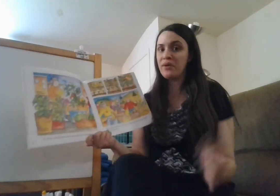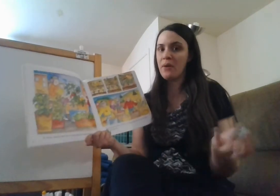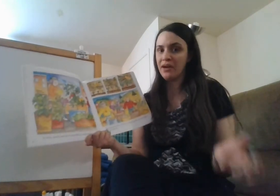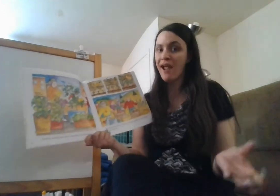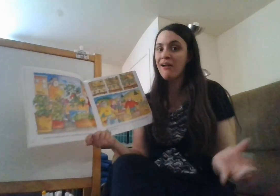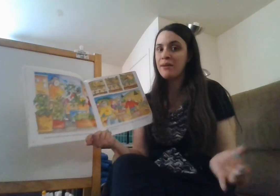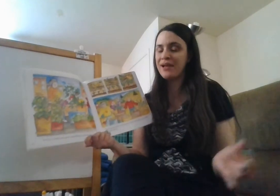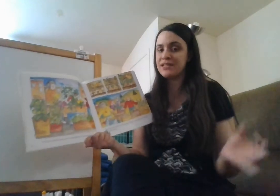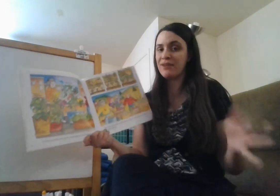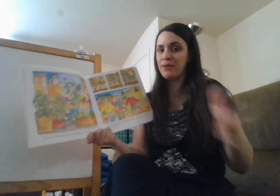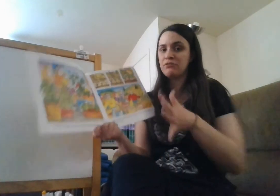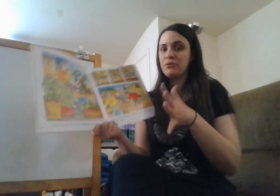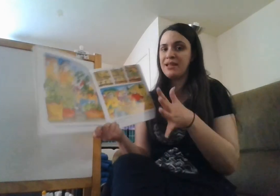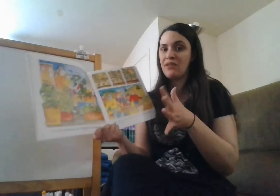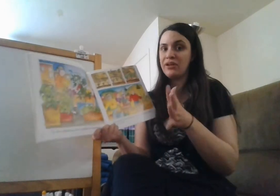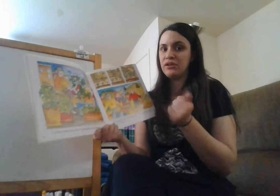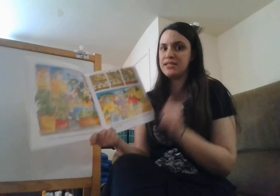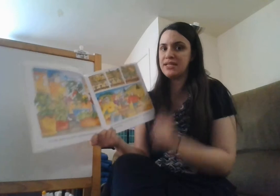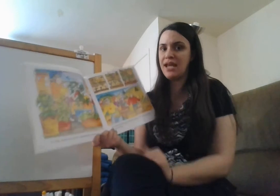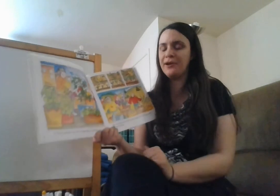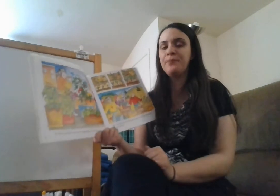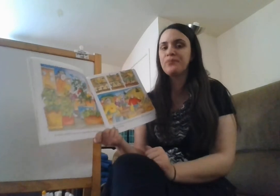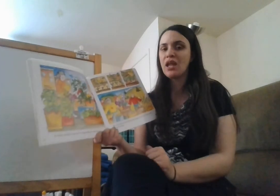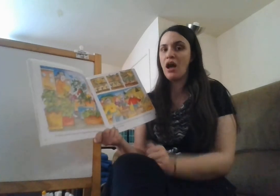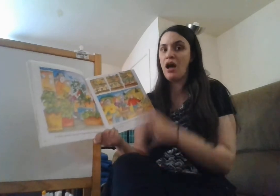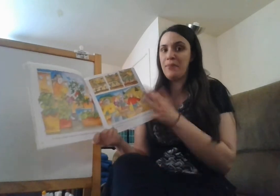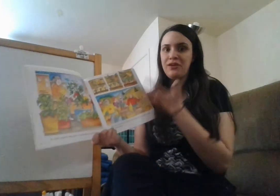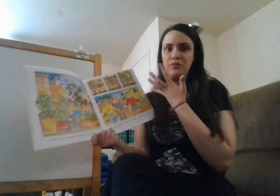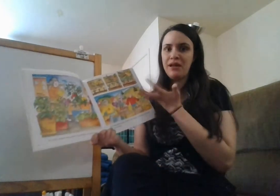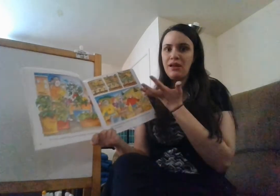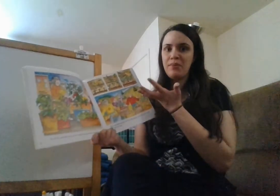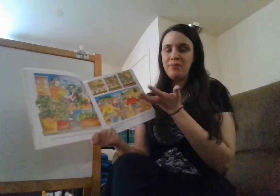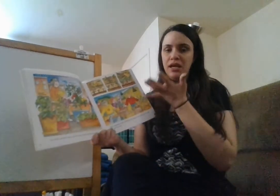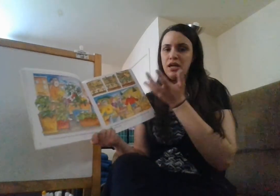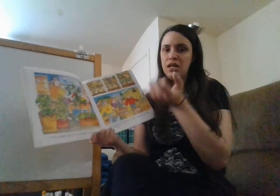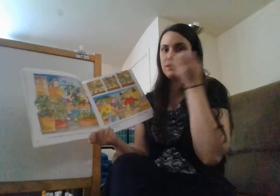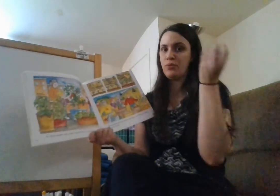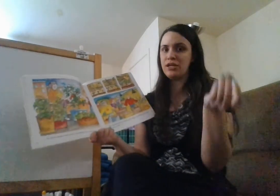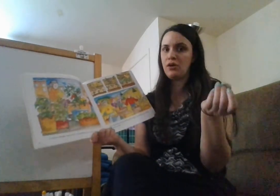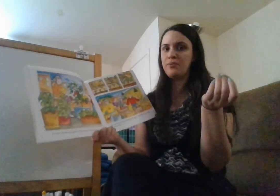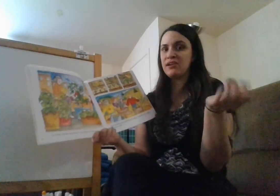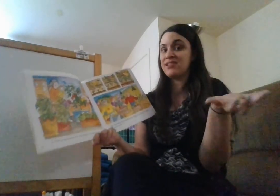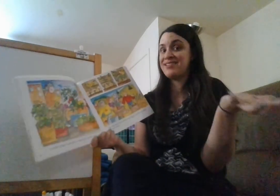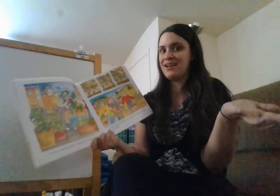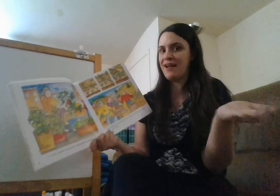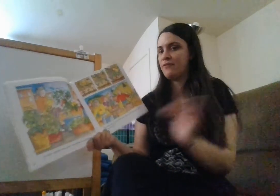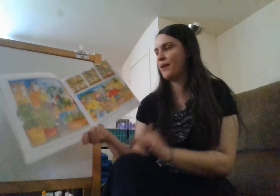growing our carrot plants, right, we grew it in that little container. And I grew my lima bean in the window because I didn't have a